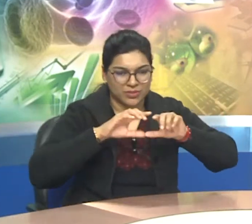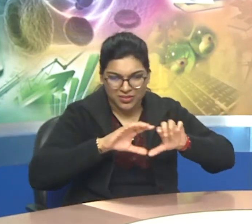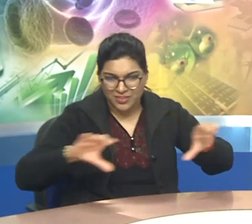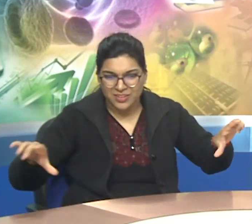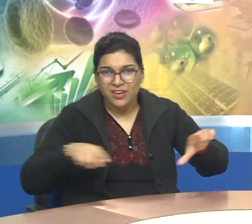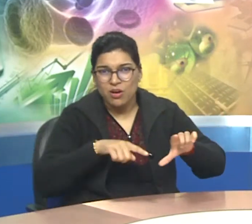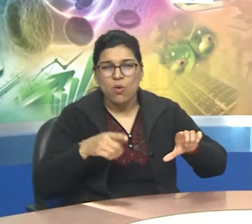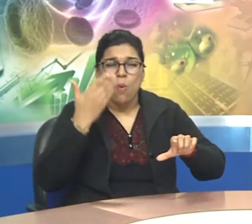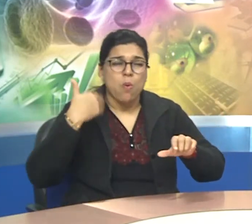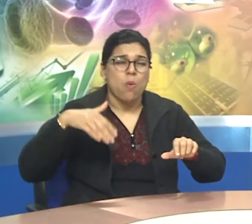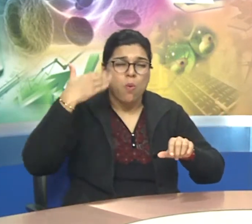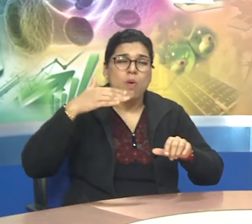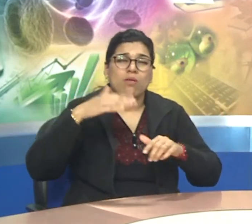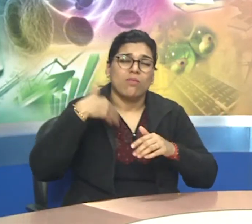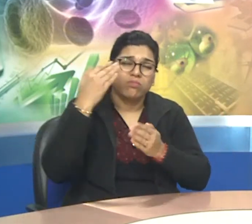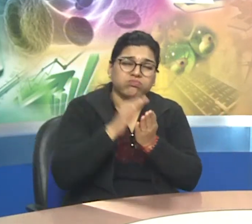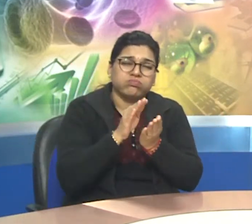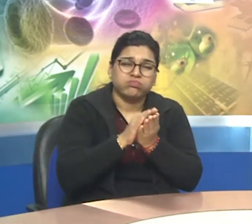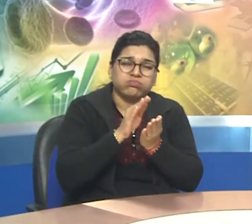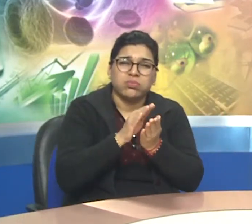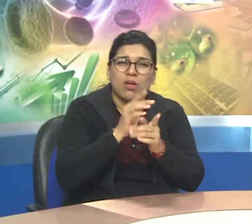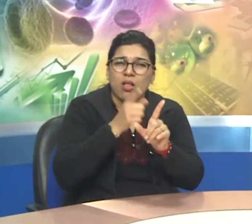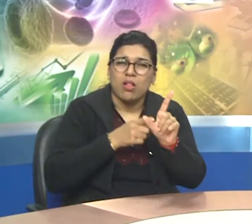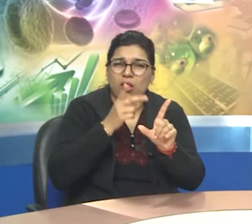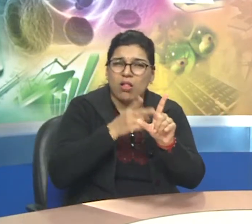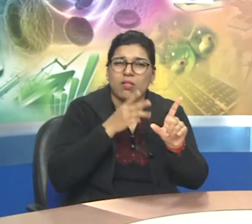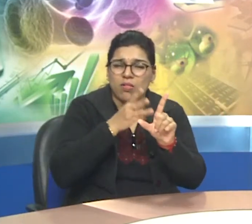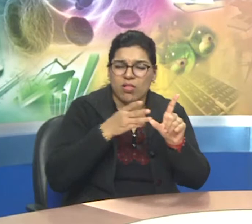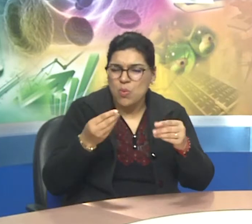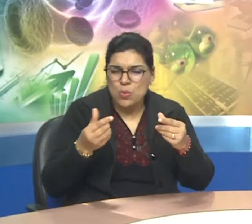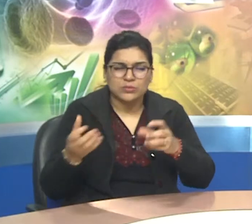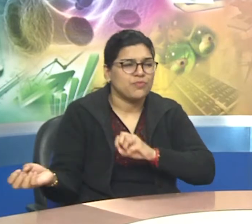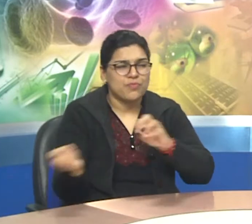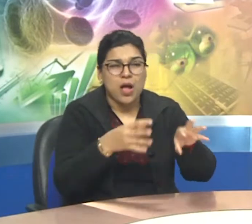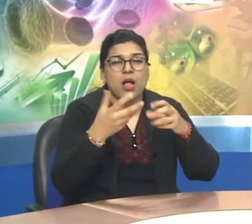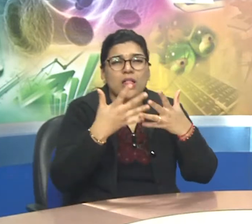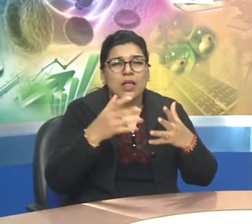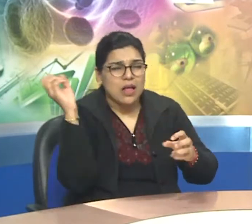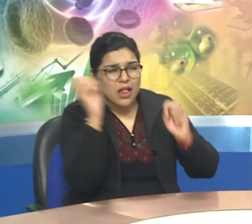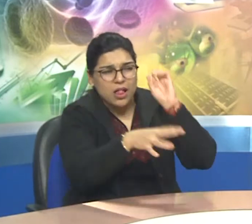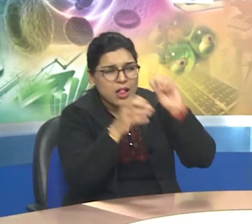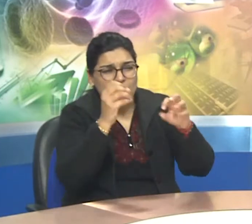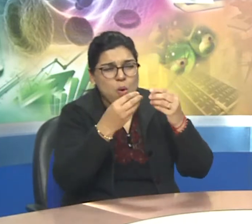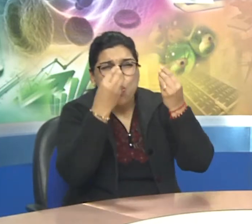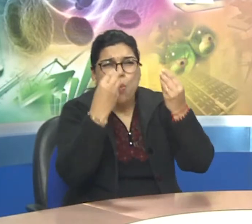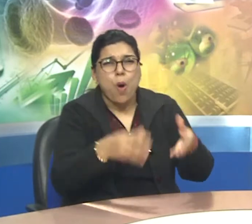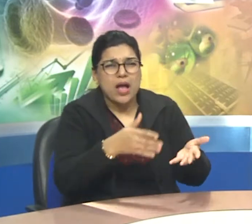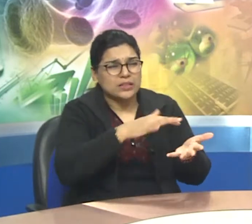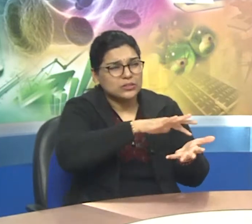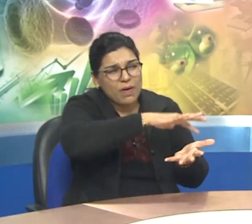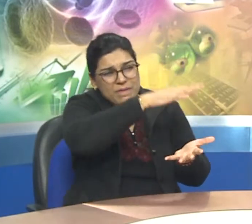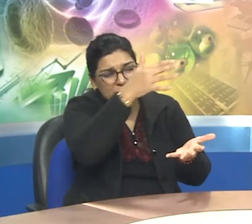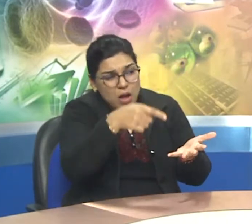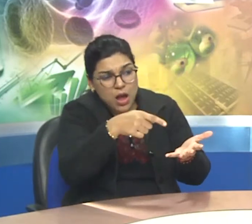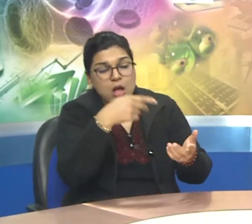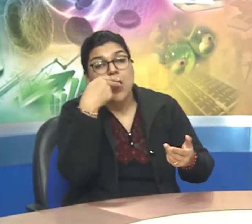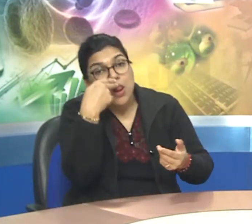And any material which has become old and kept in our store